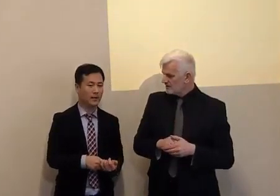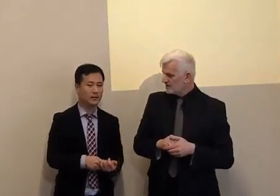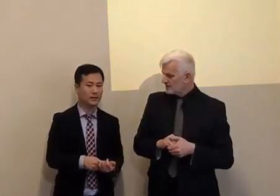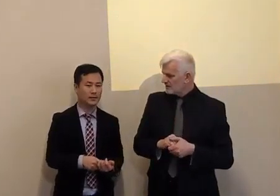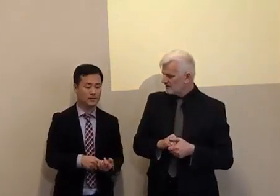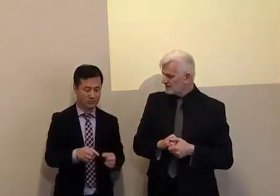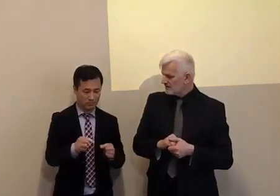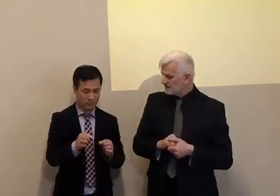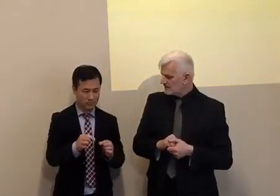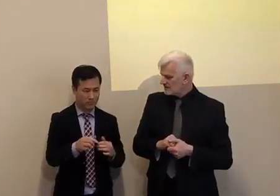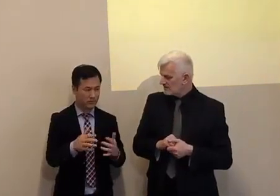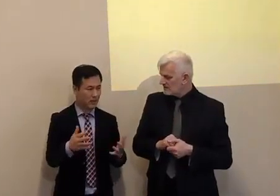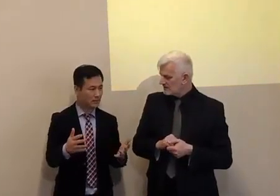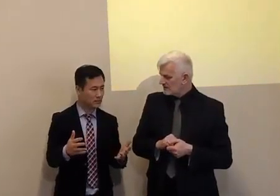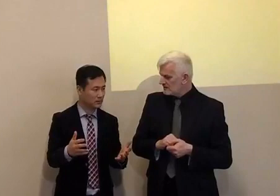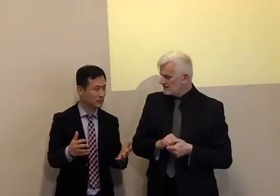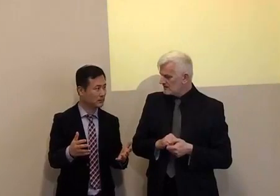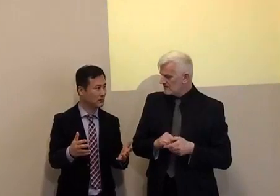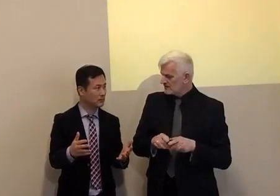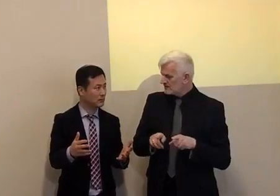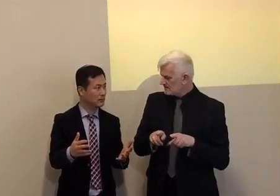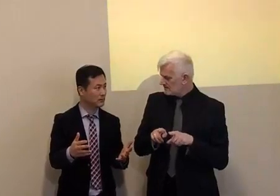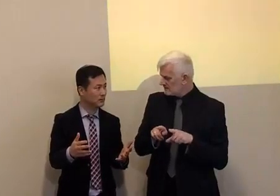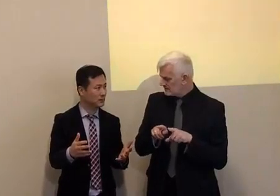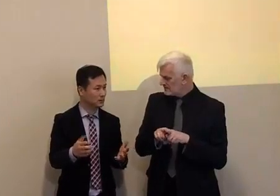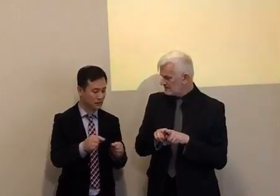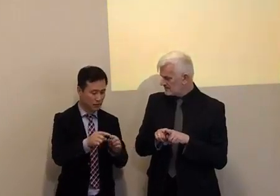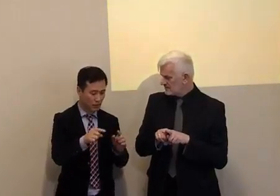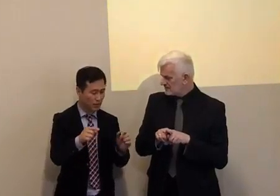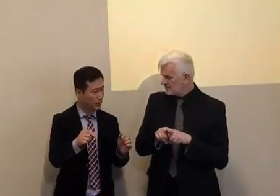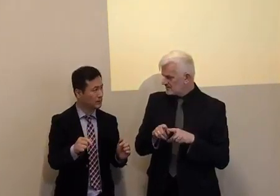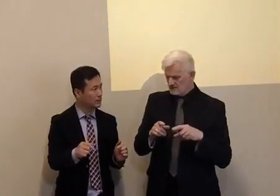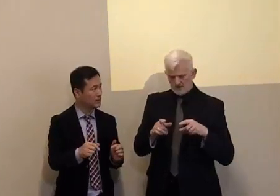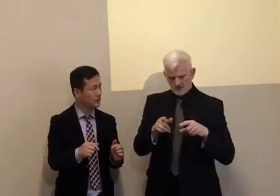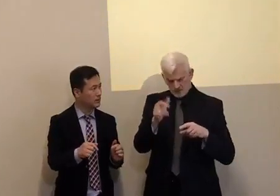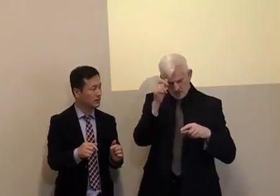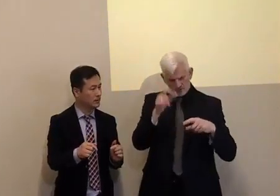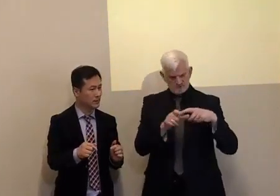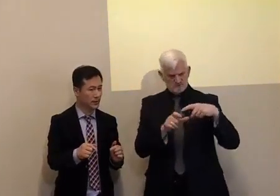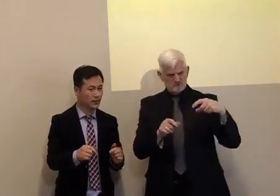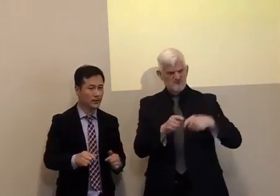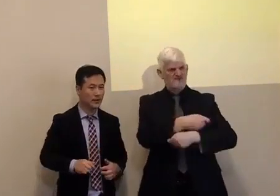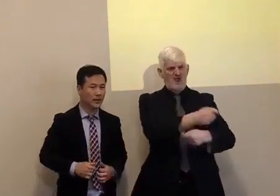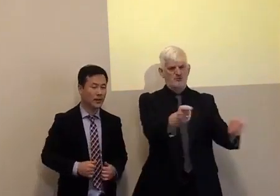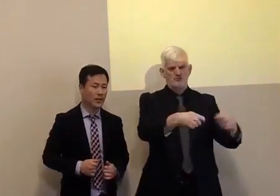And tract is small things. Yeah.